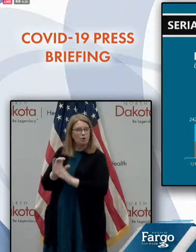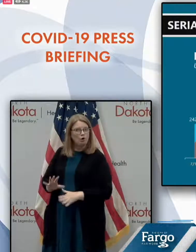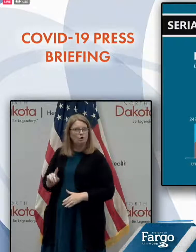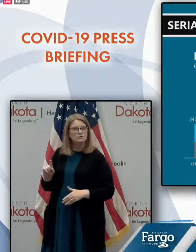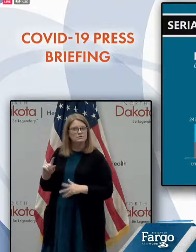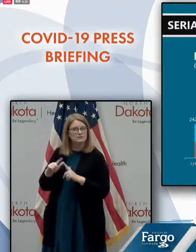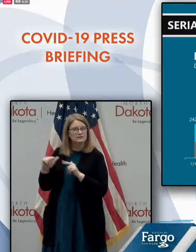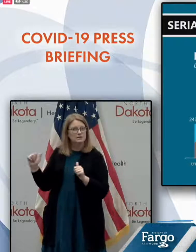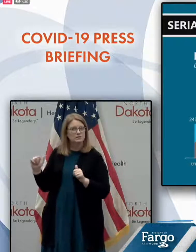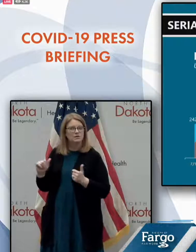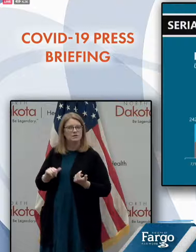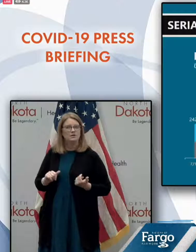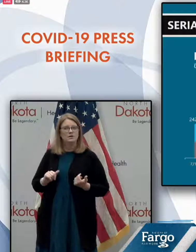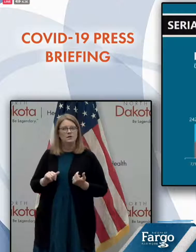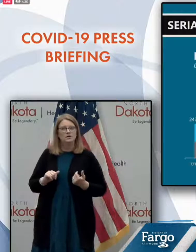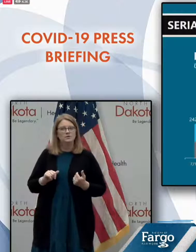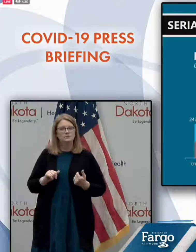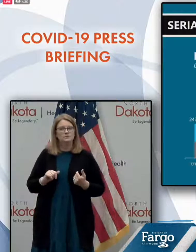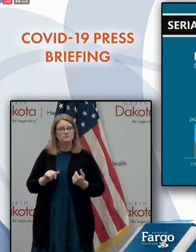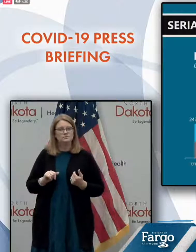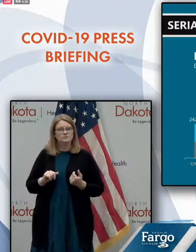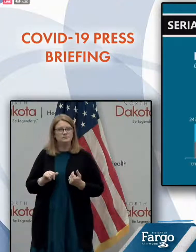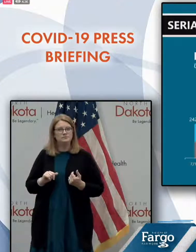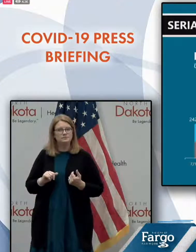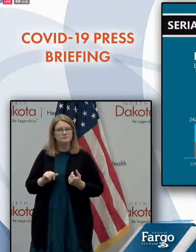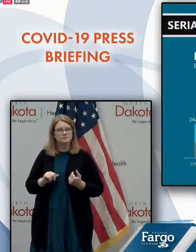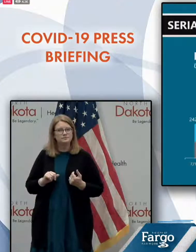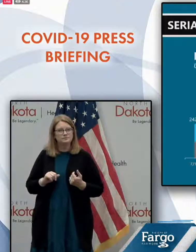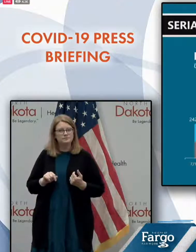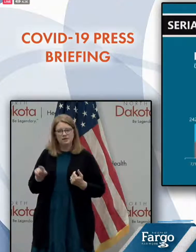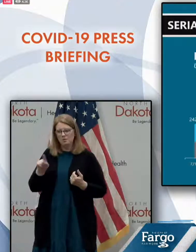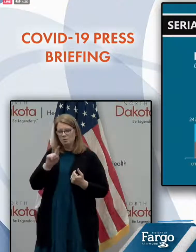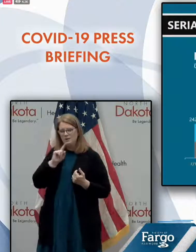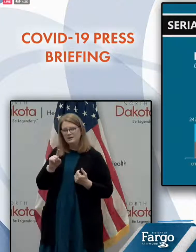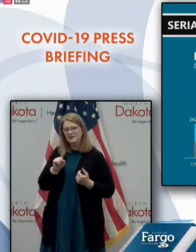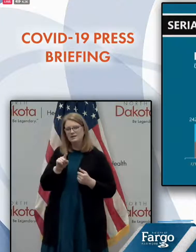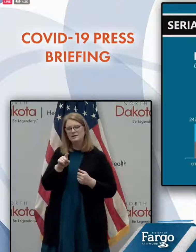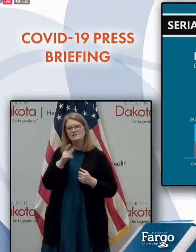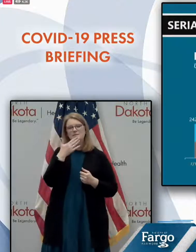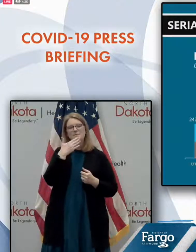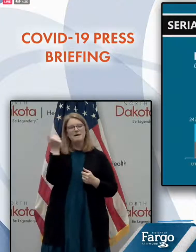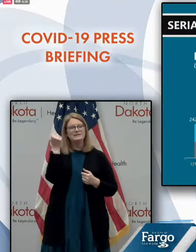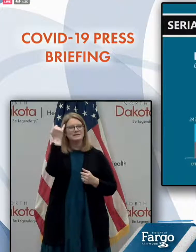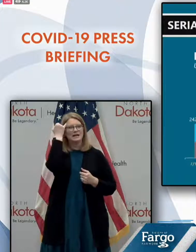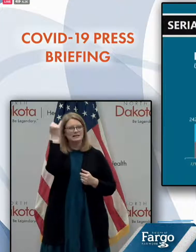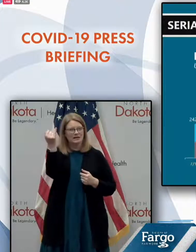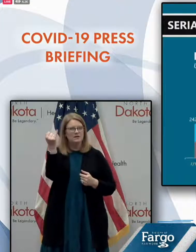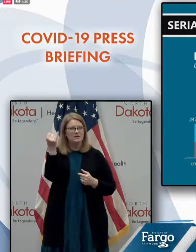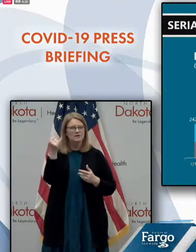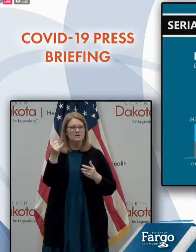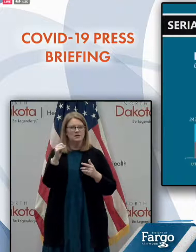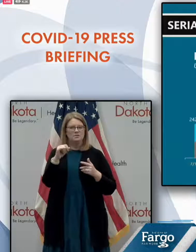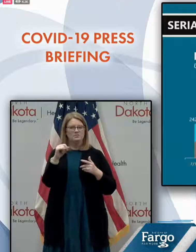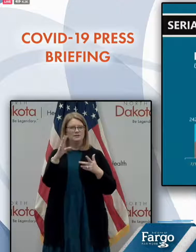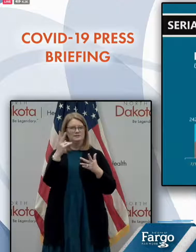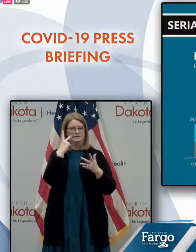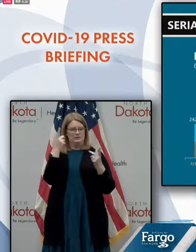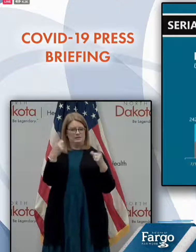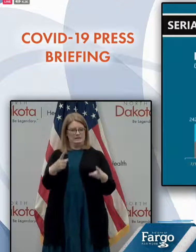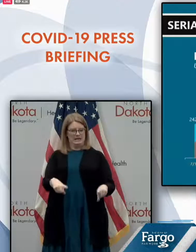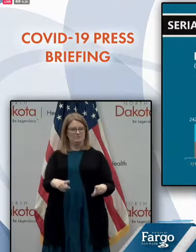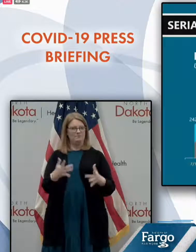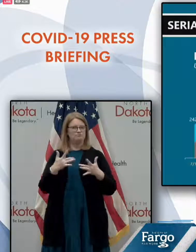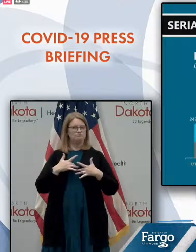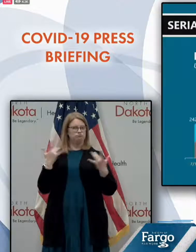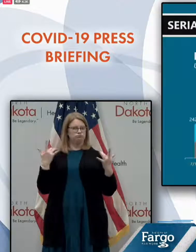et cetera. And this gives us our best snapshot in time when we're taking a look at this point